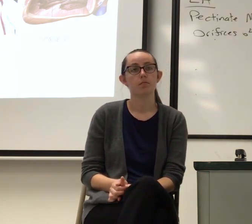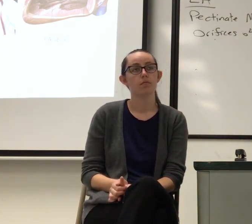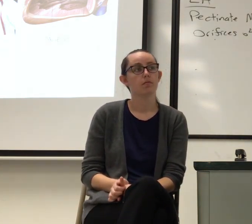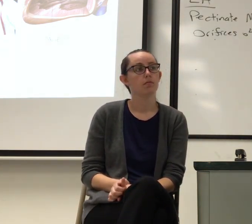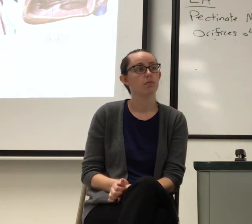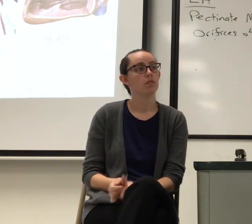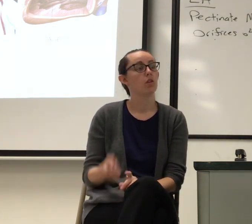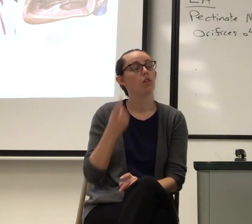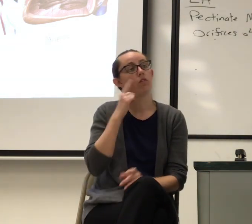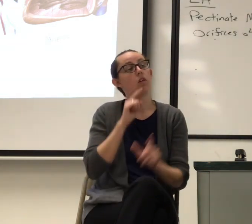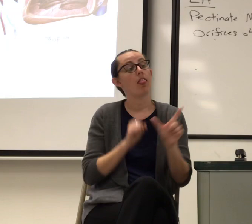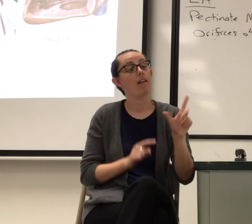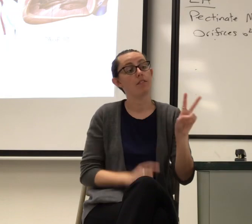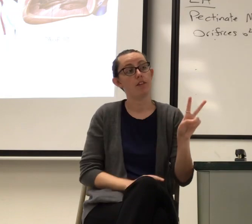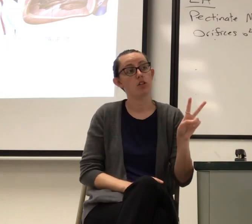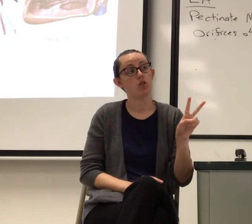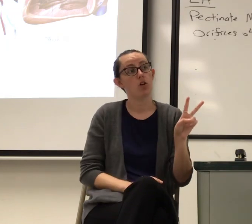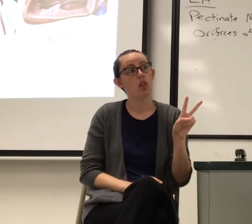And for the left ventricle,